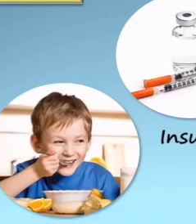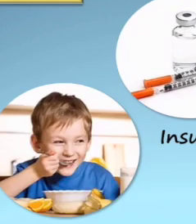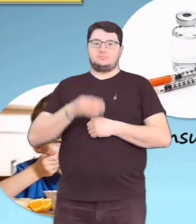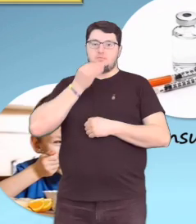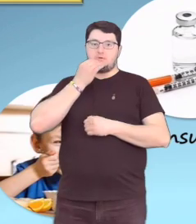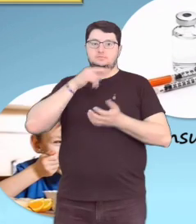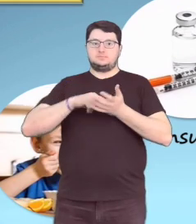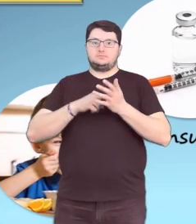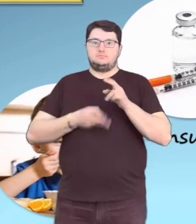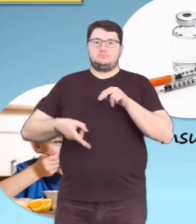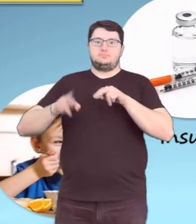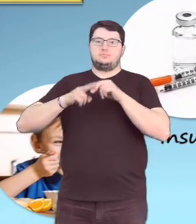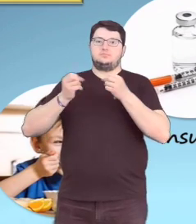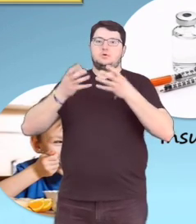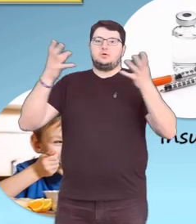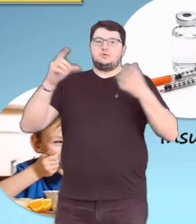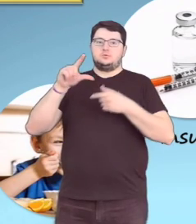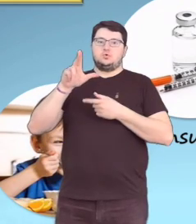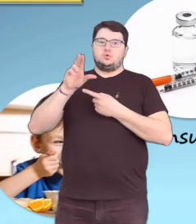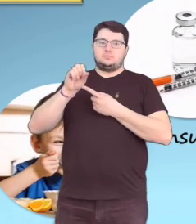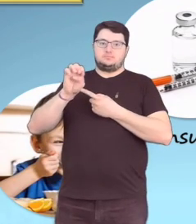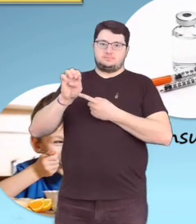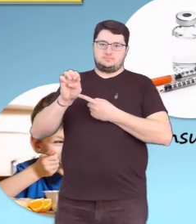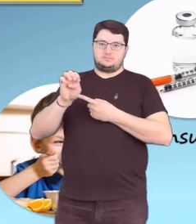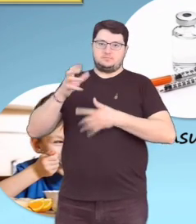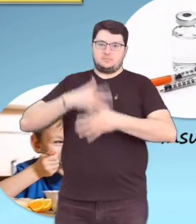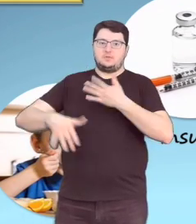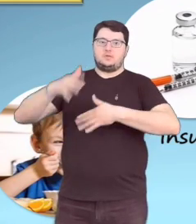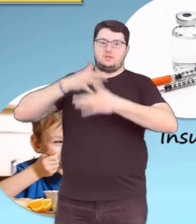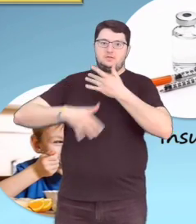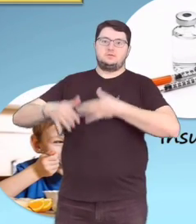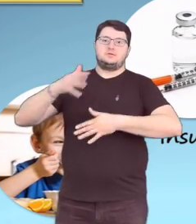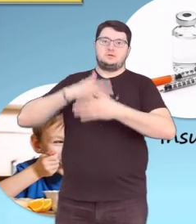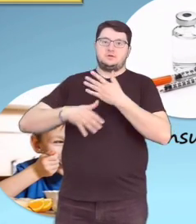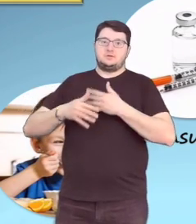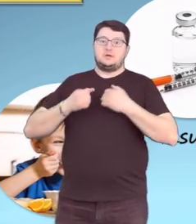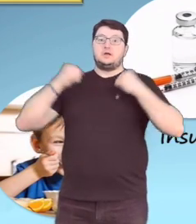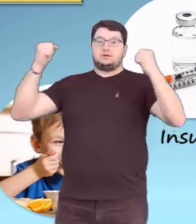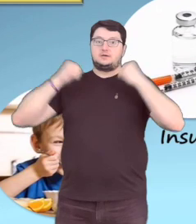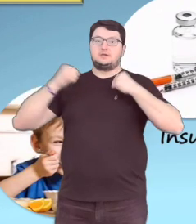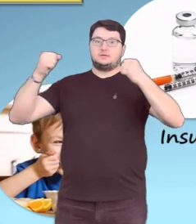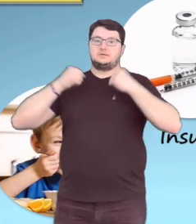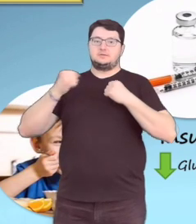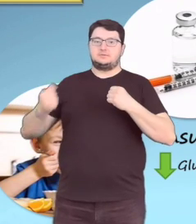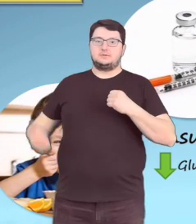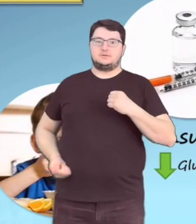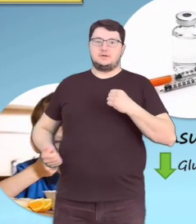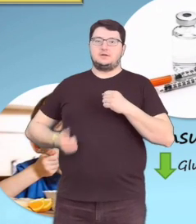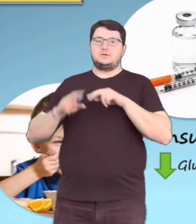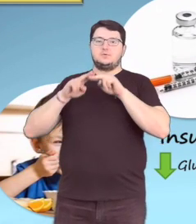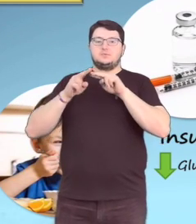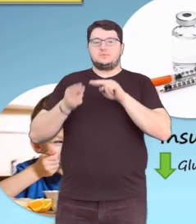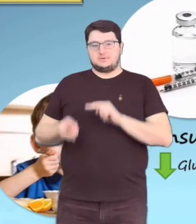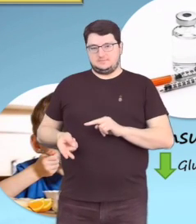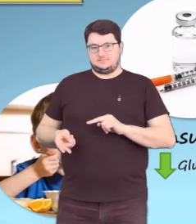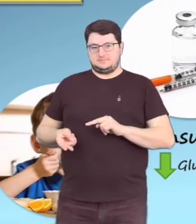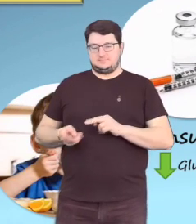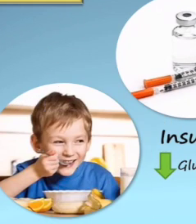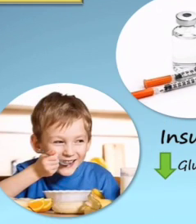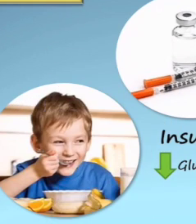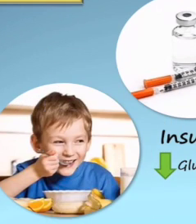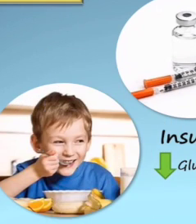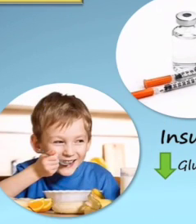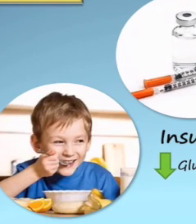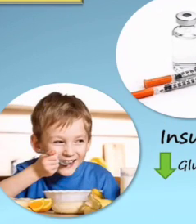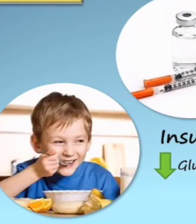Food increases the amount of glucose in the blood, while insulin and exercise decrease the glucose in the blood.